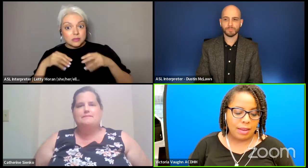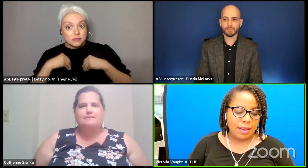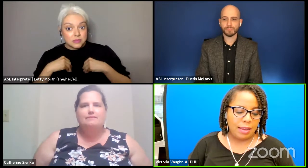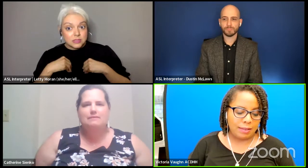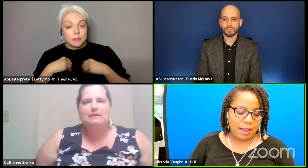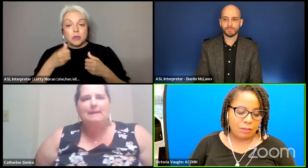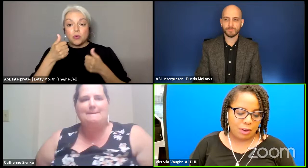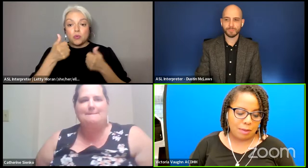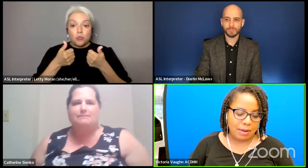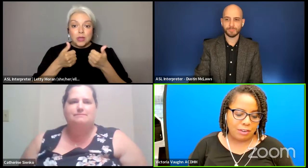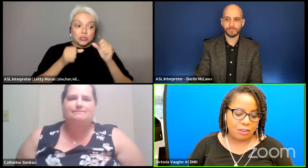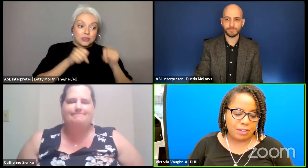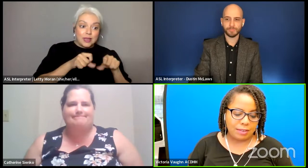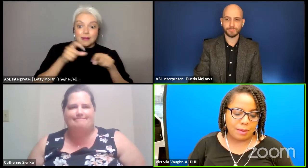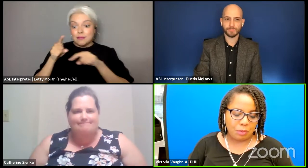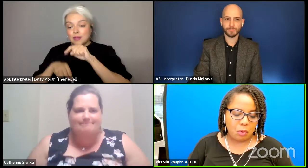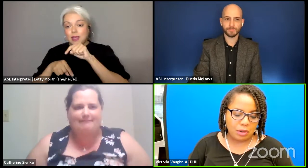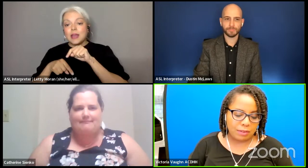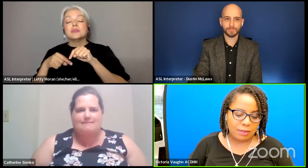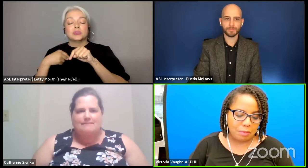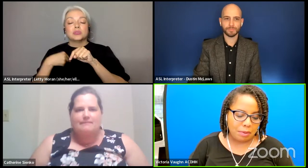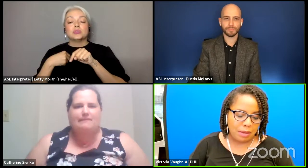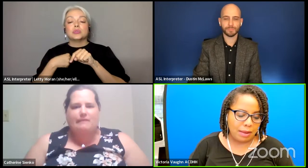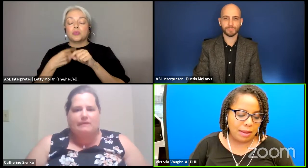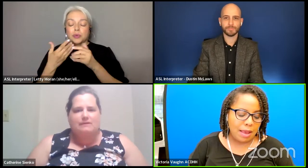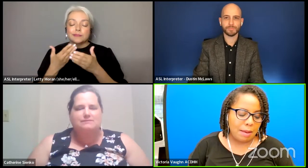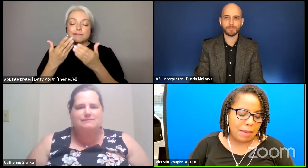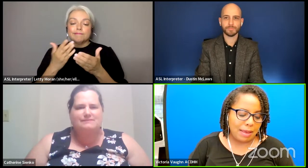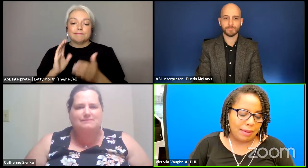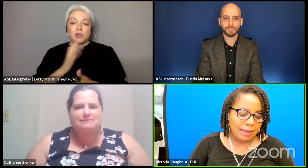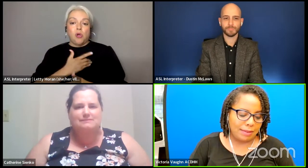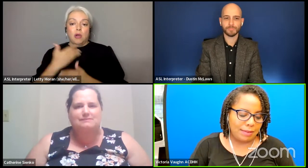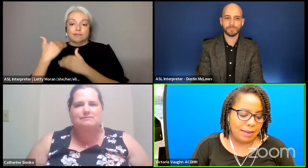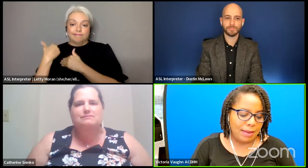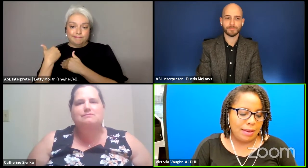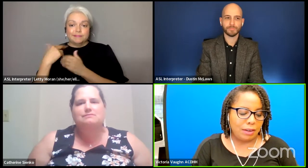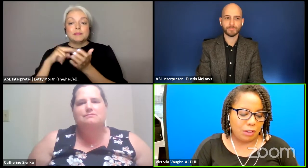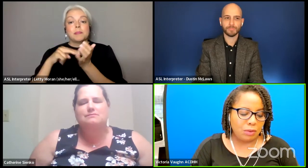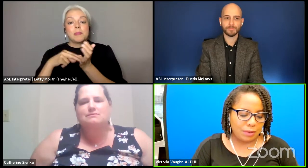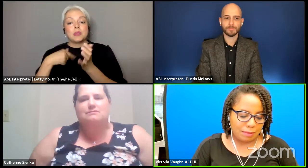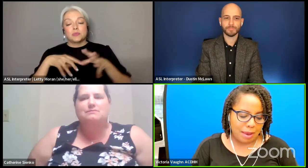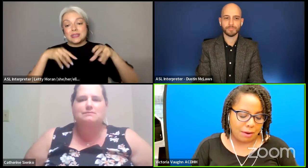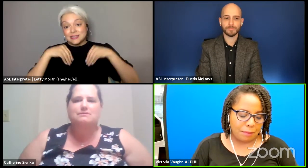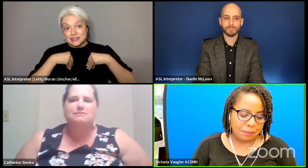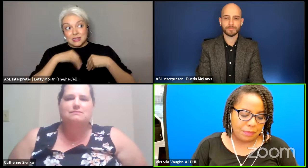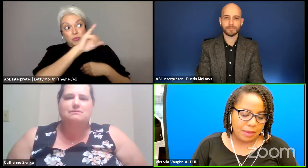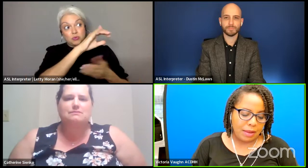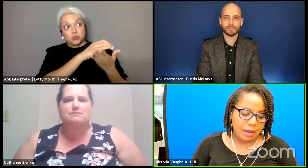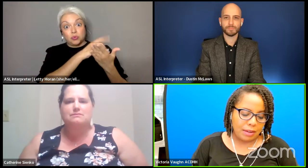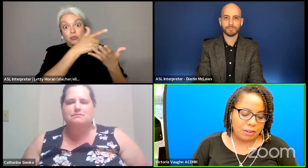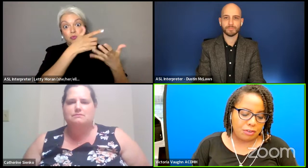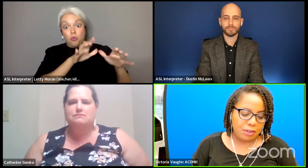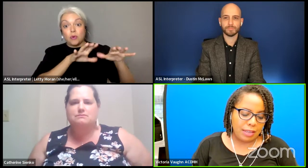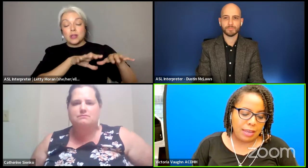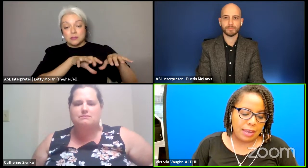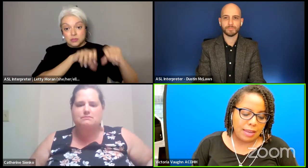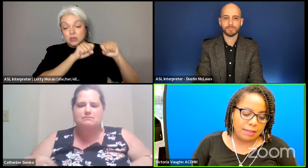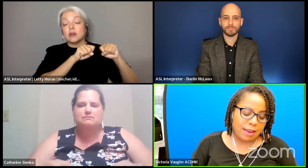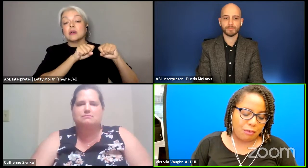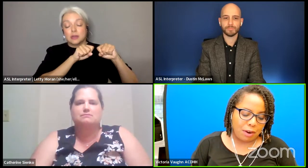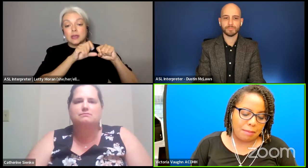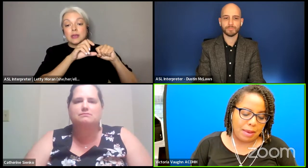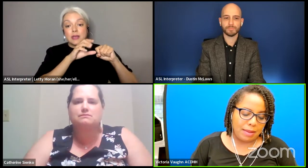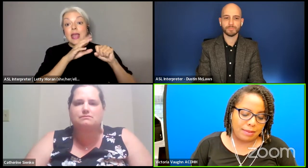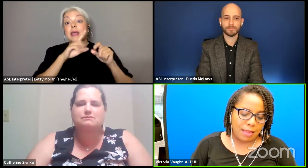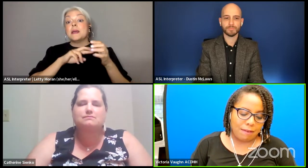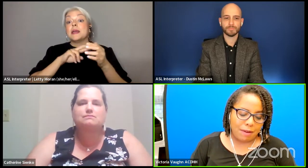not, it is staff's recommendation to accept the courses completed by the licensee and to close this matter. Additionally,